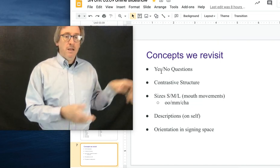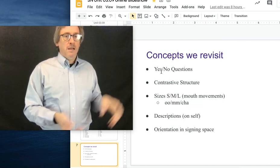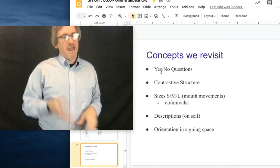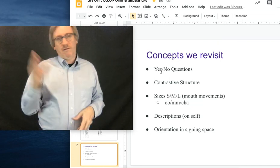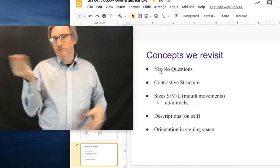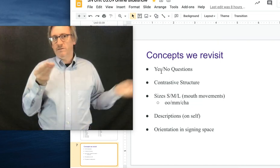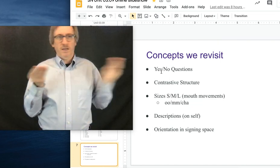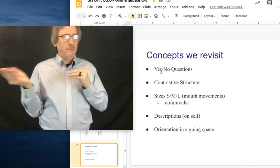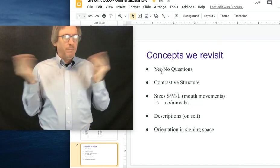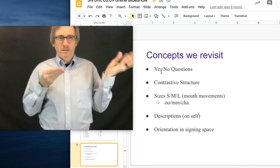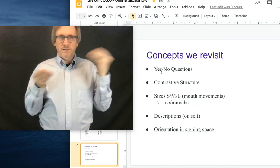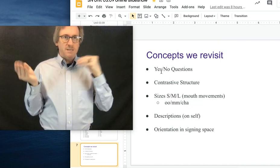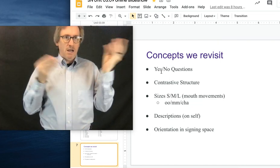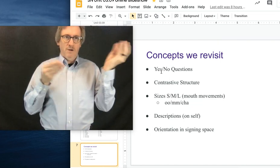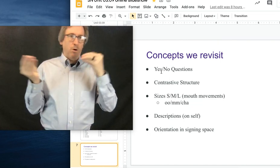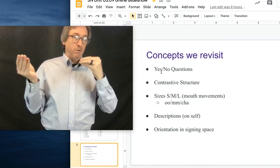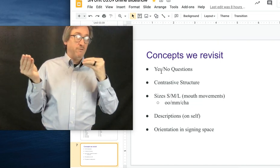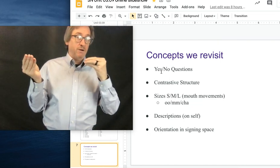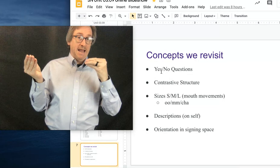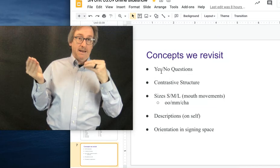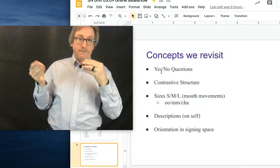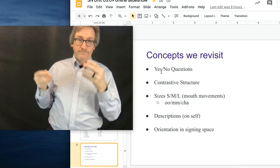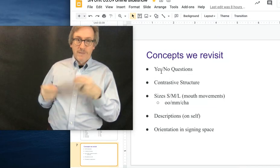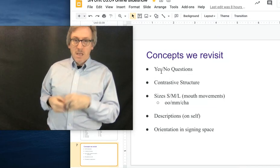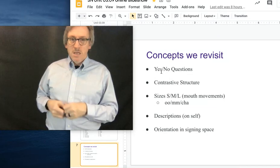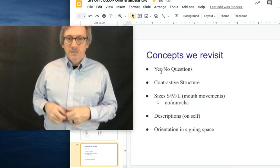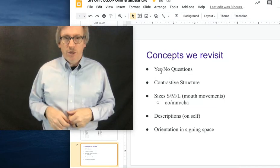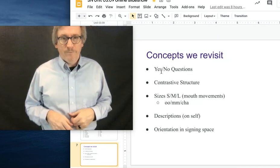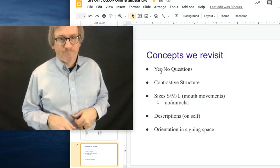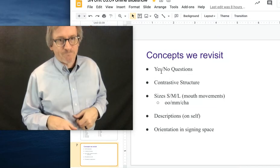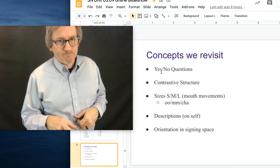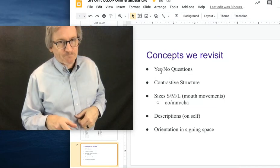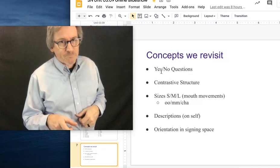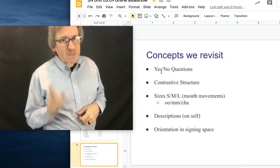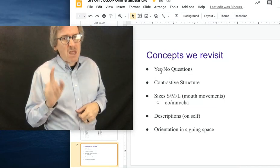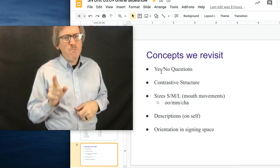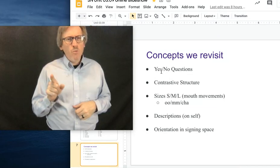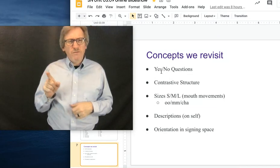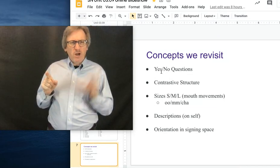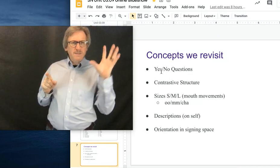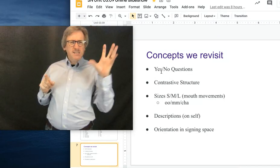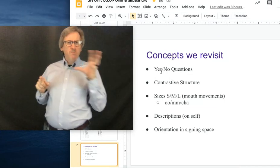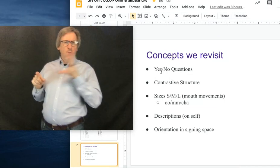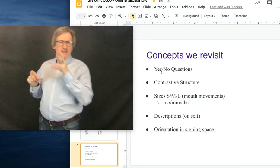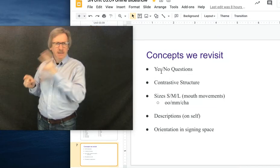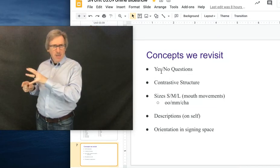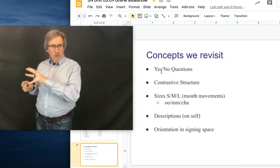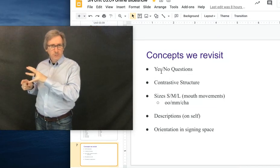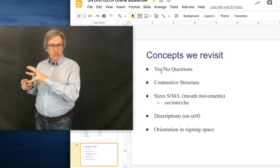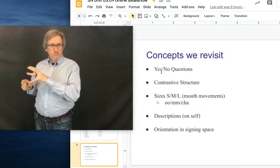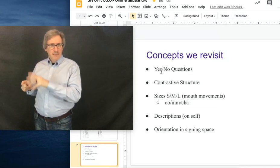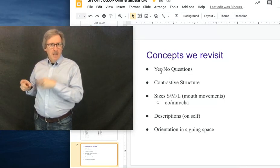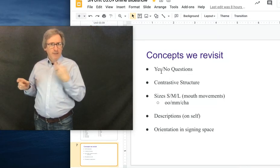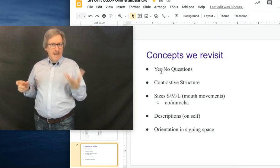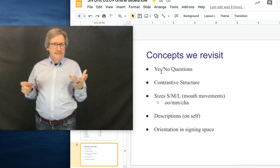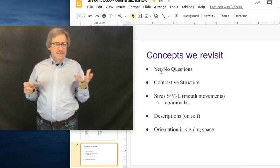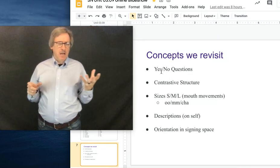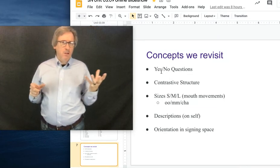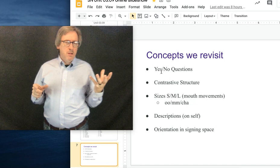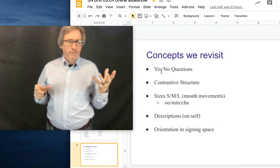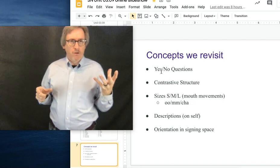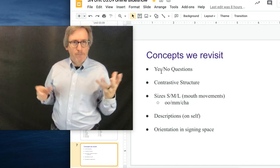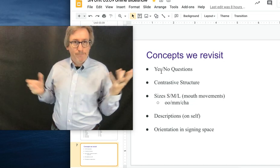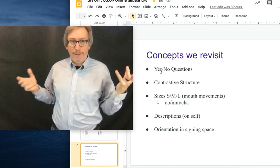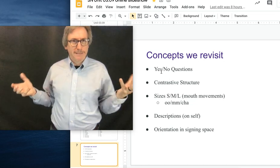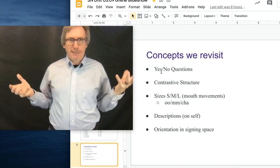again. Everything builds on what we've already had. So we've talked about small, medium, and large, how in